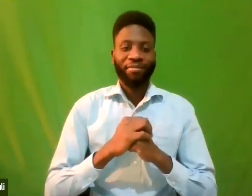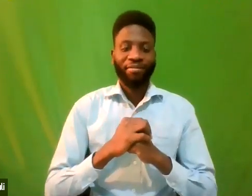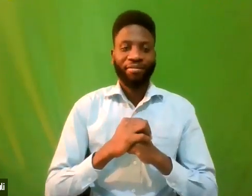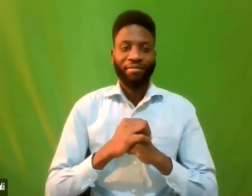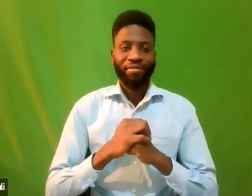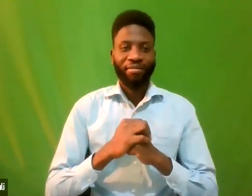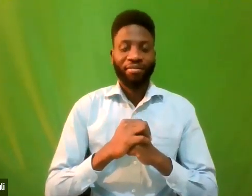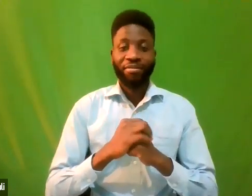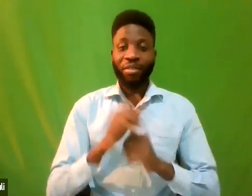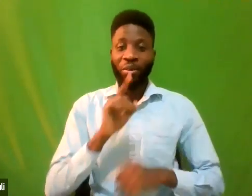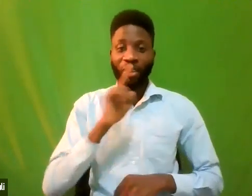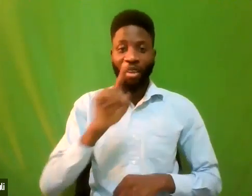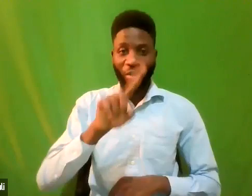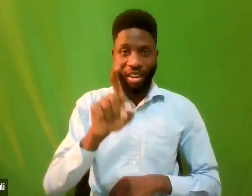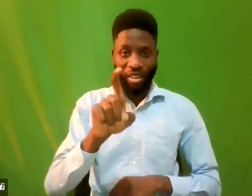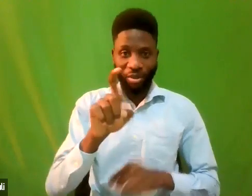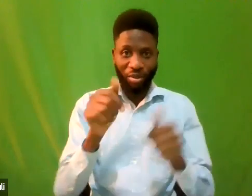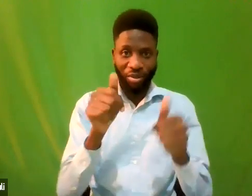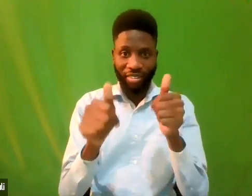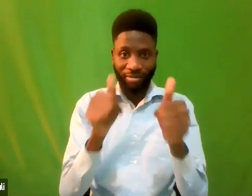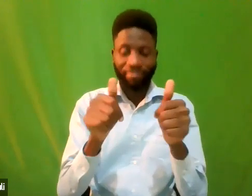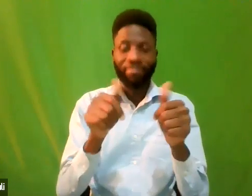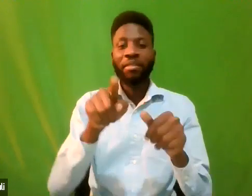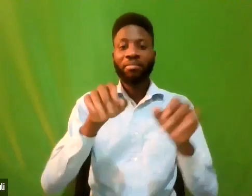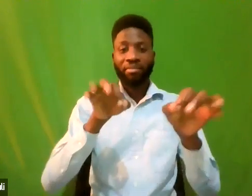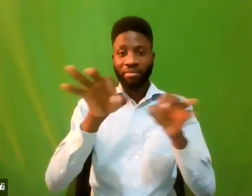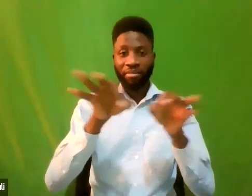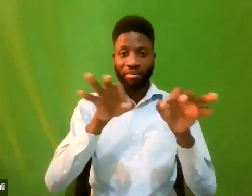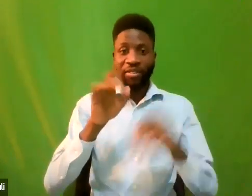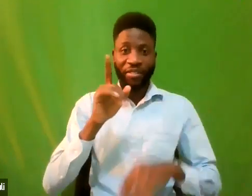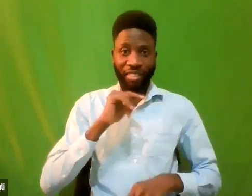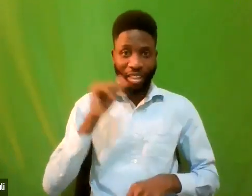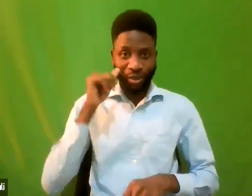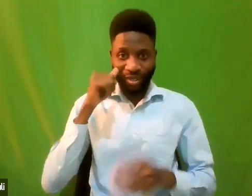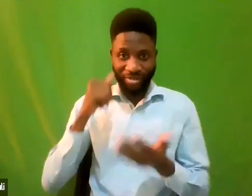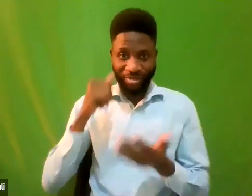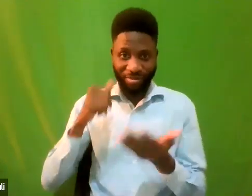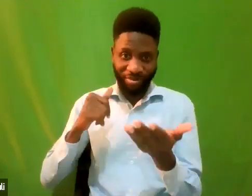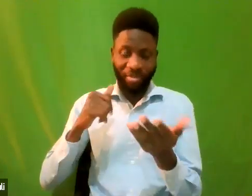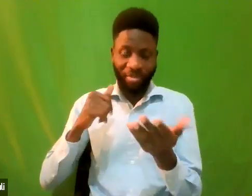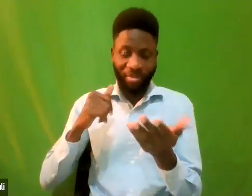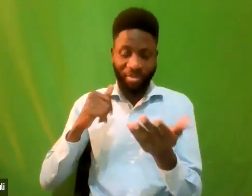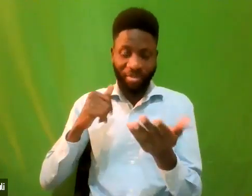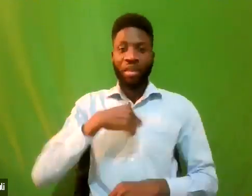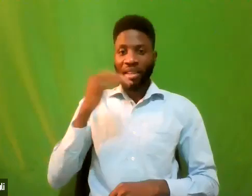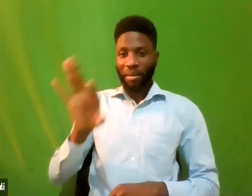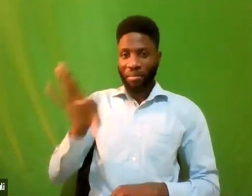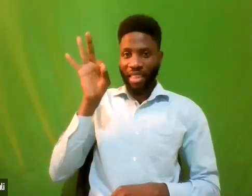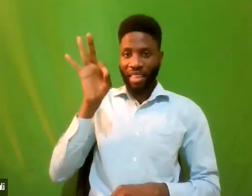So the question is, as you have said, Miss Ashura, we should pick a mentor. However, for some people, it